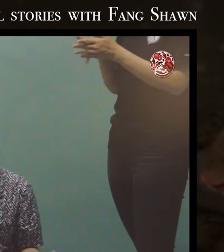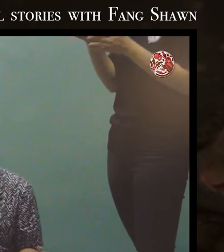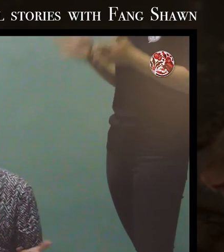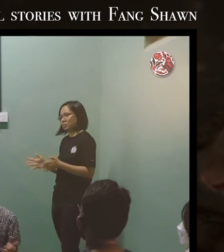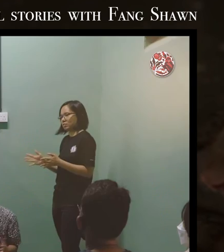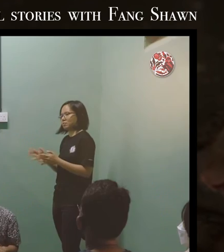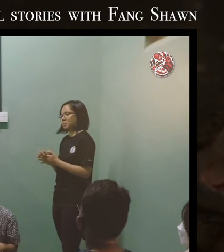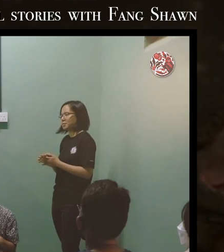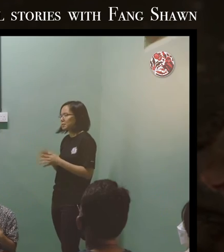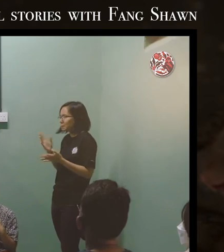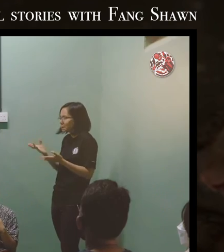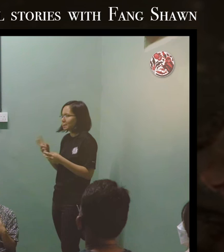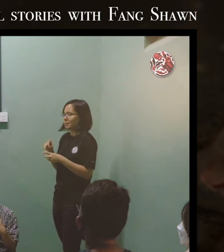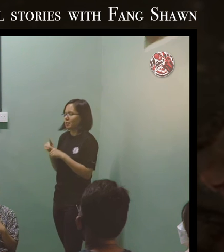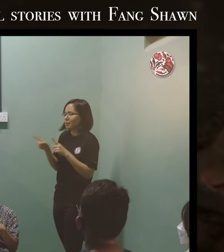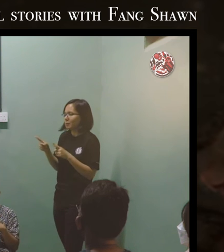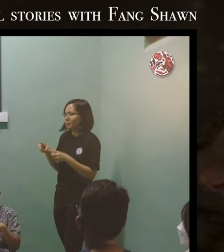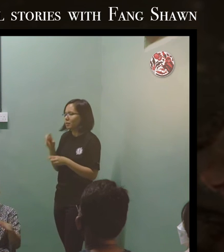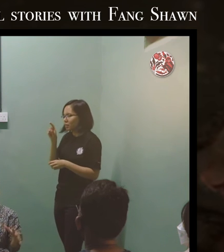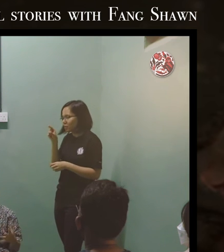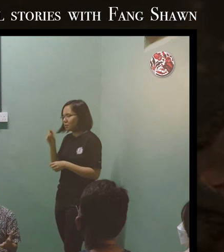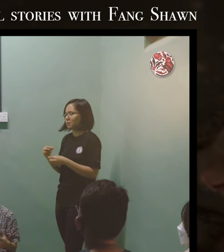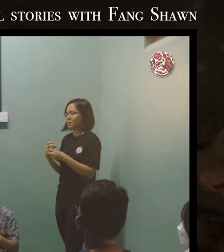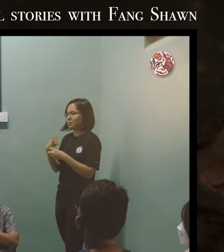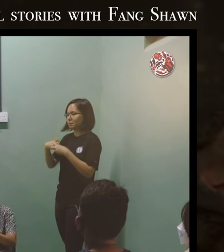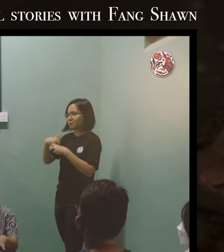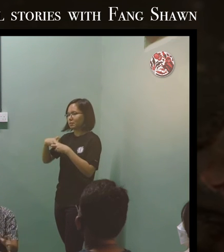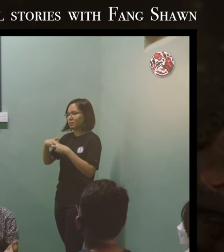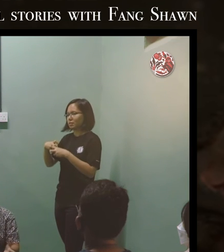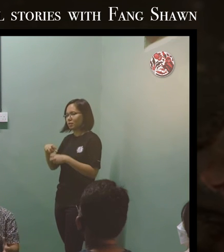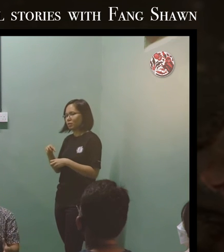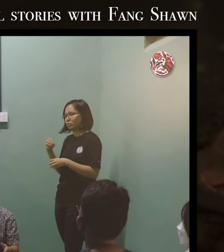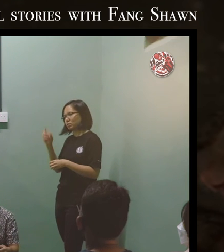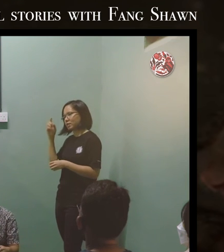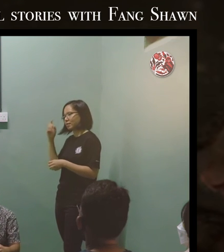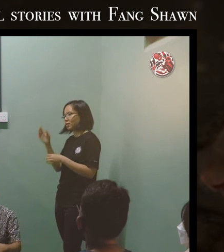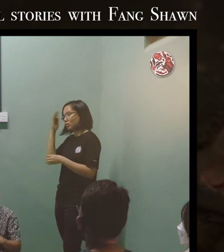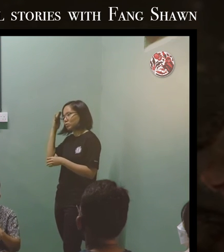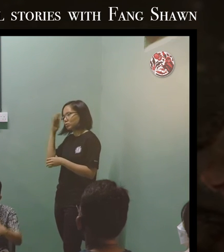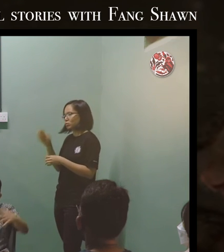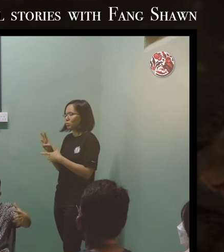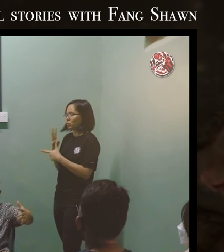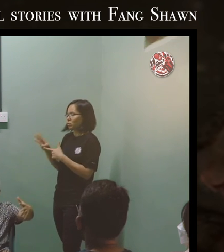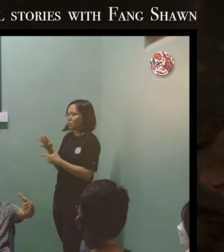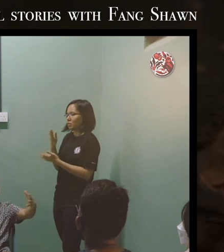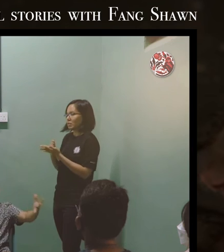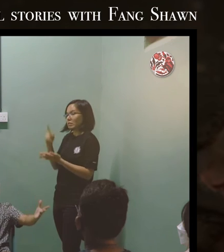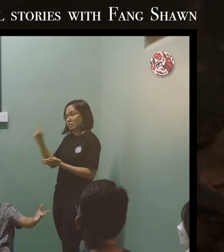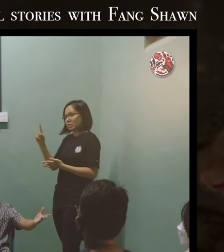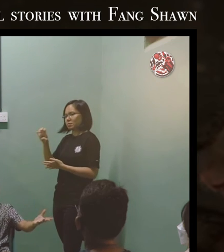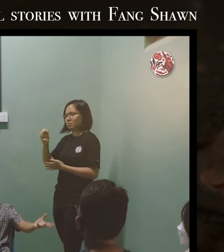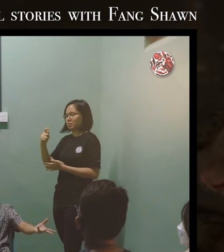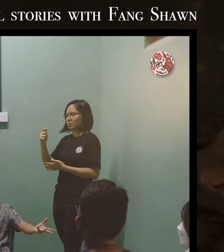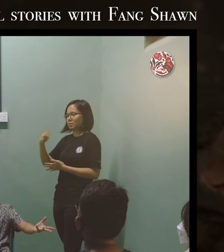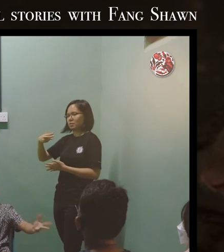for example. And I think we're all still learning and trying to figure things out better, right? But I think at least if you agree with what I